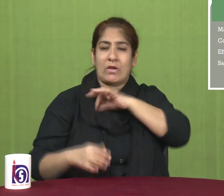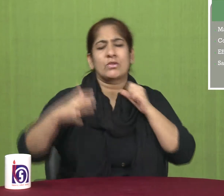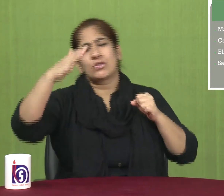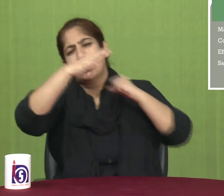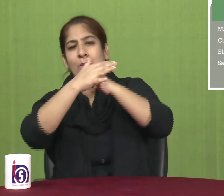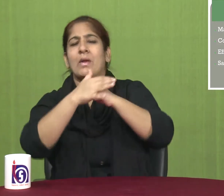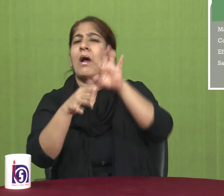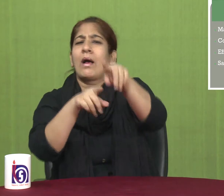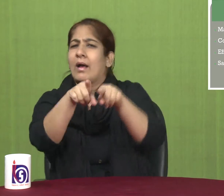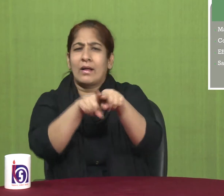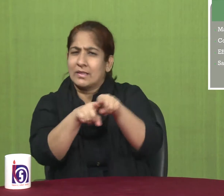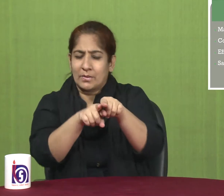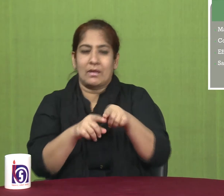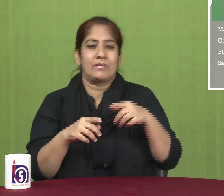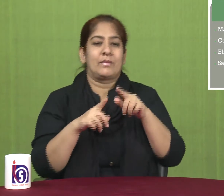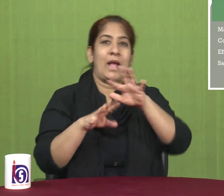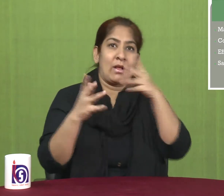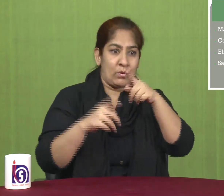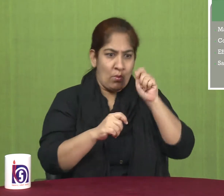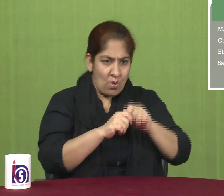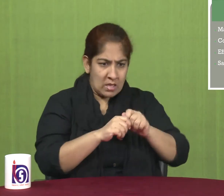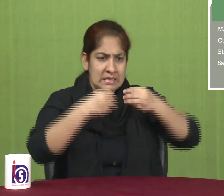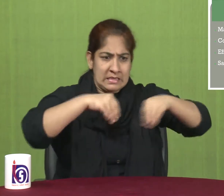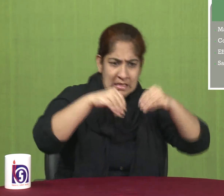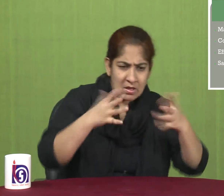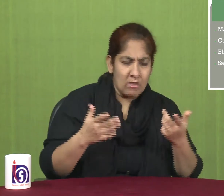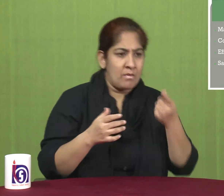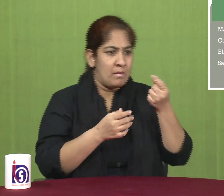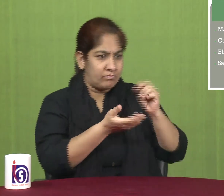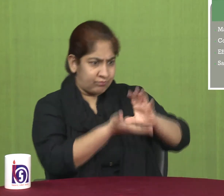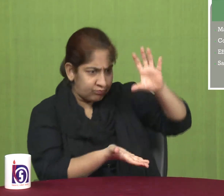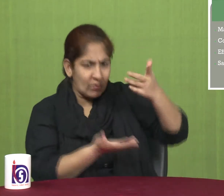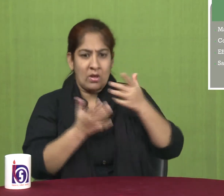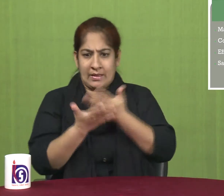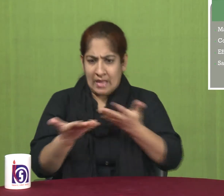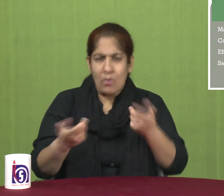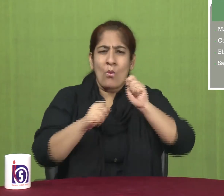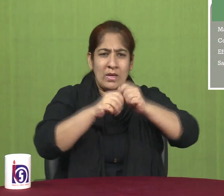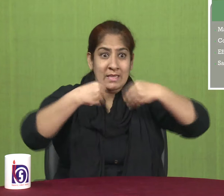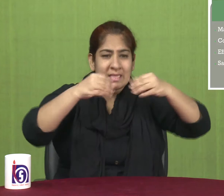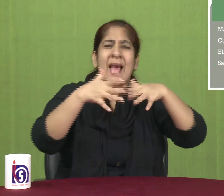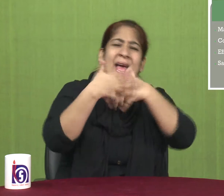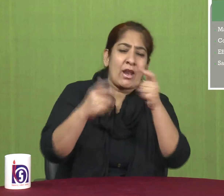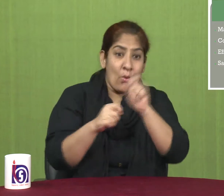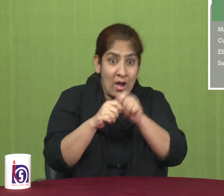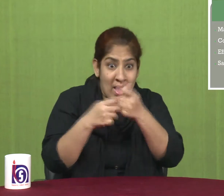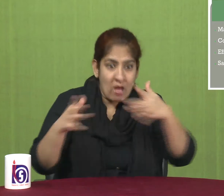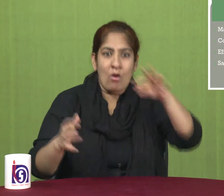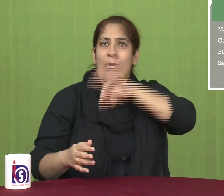about the profit. You can say maximum profit. In any work, for example,